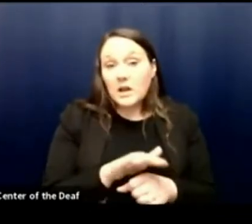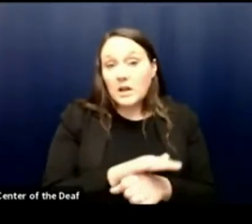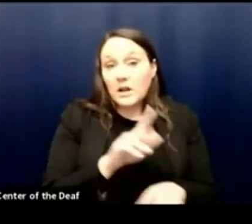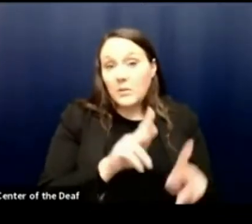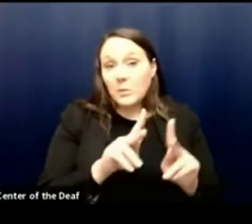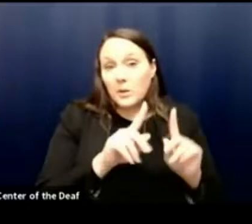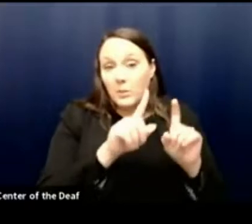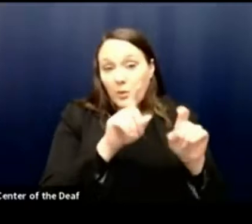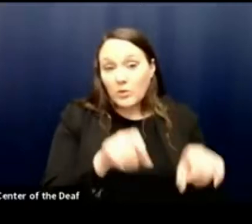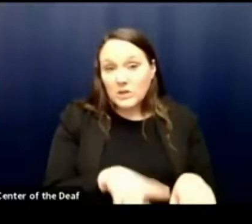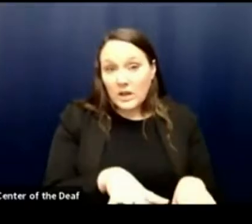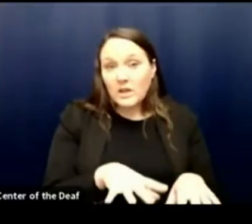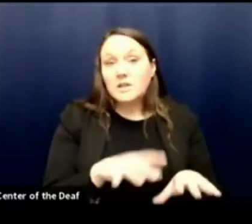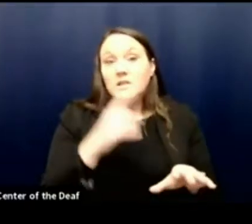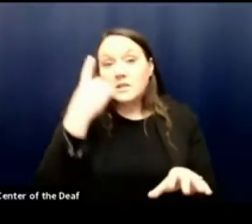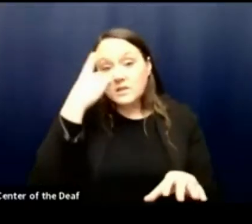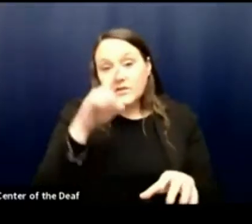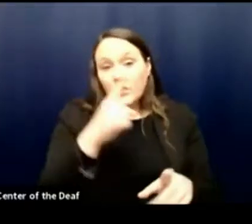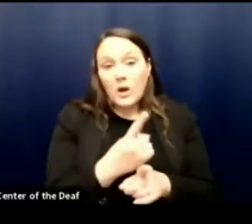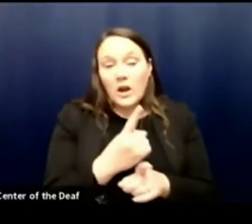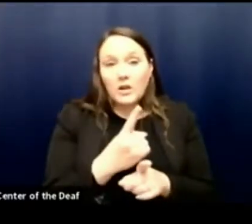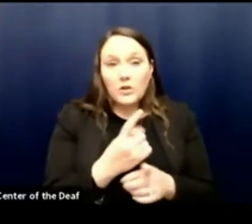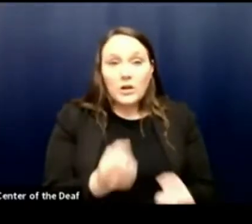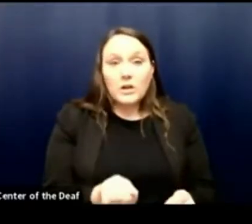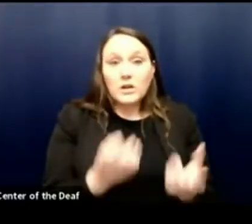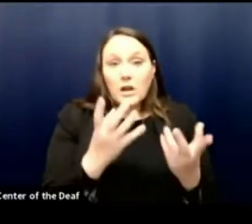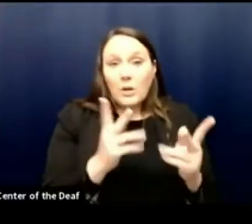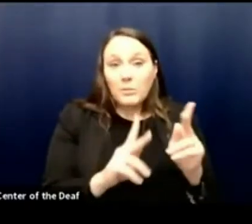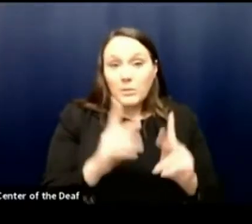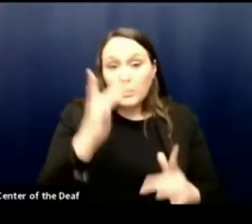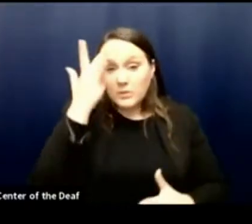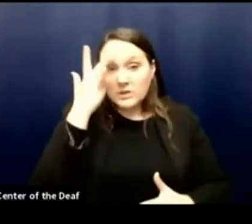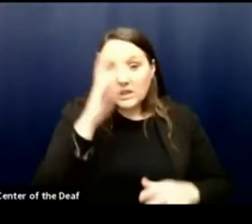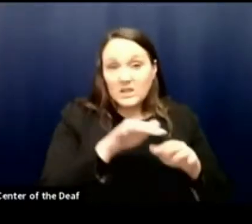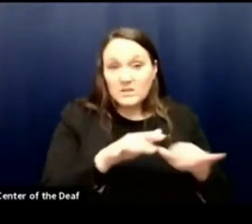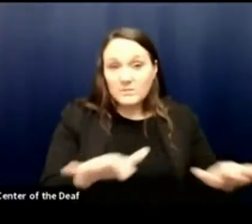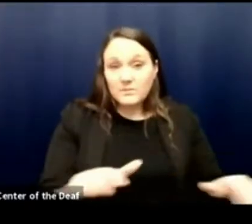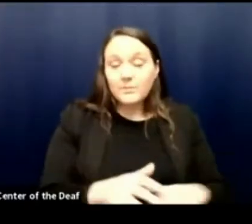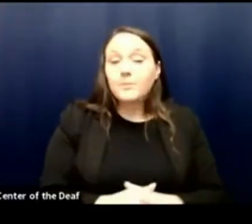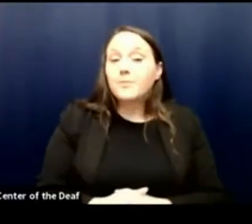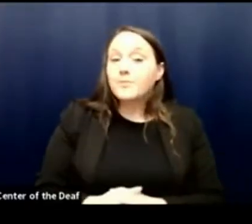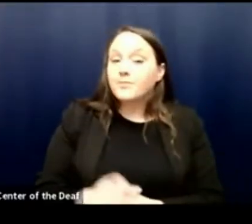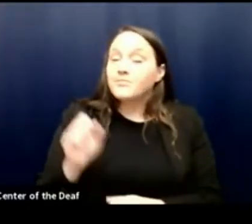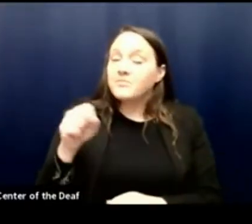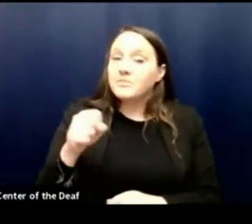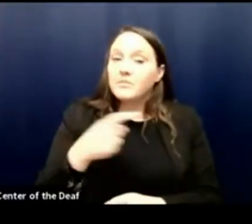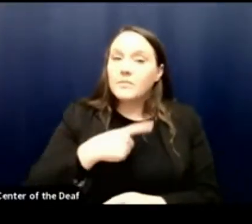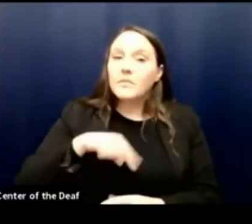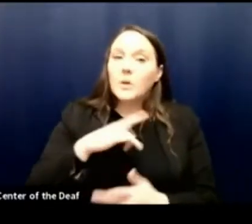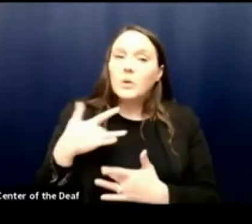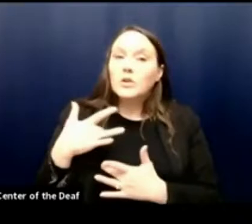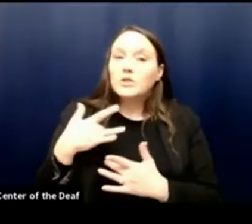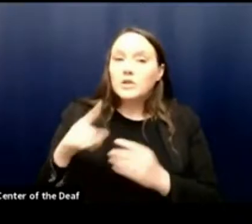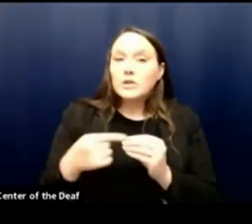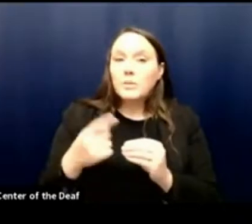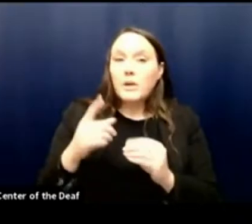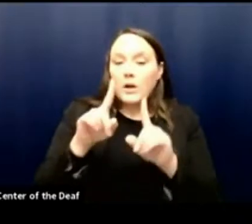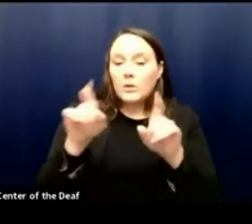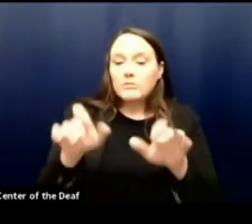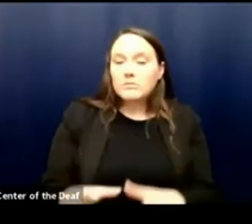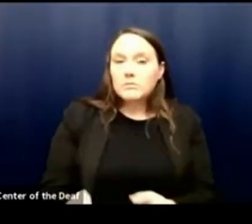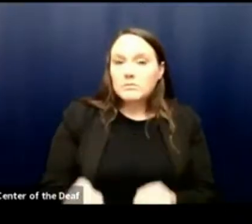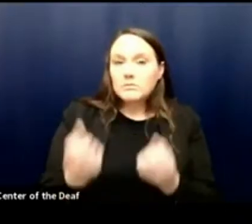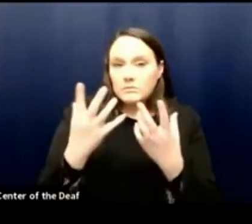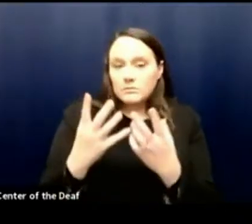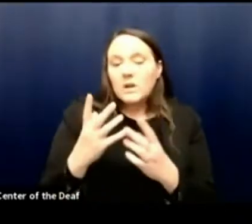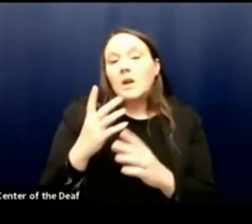tested to give an accurate snapshot of our local disease spread? So certainly we do have some concerns about testing volume, and we'd like to